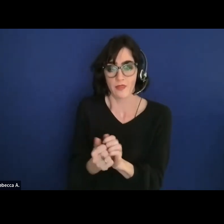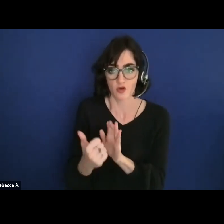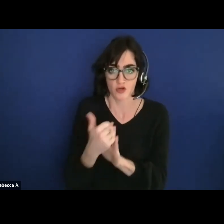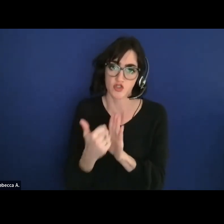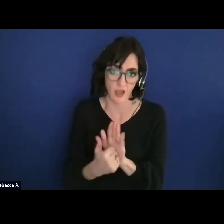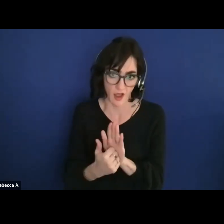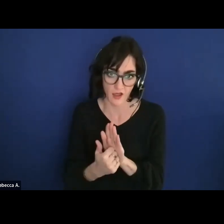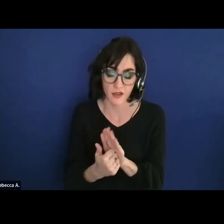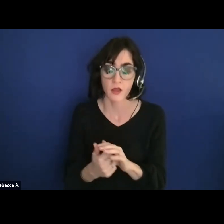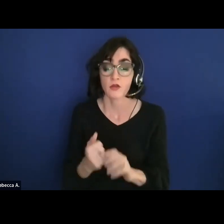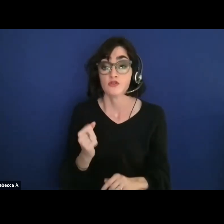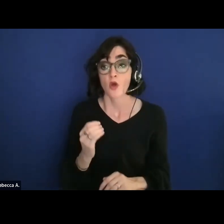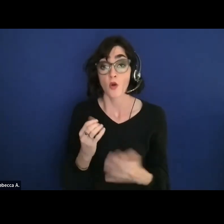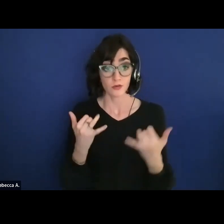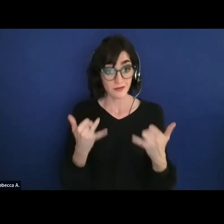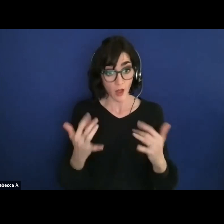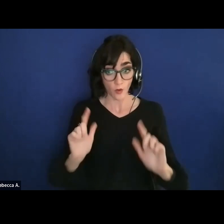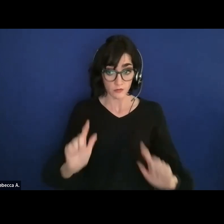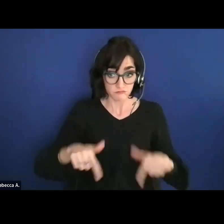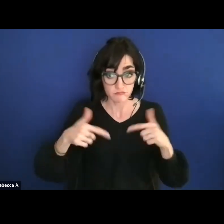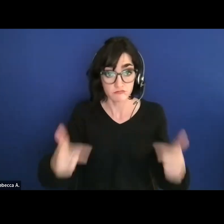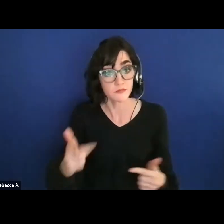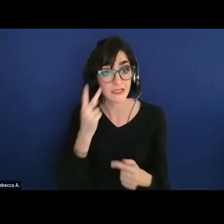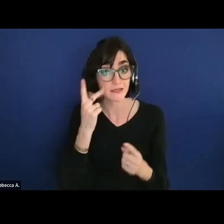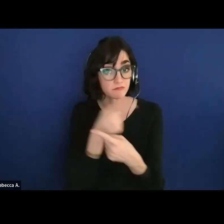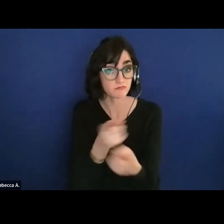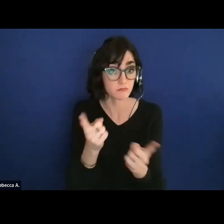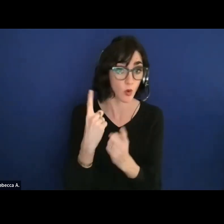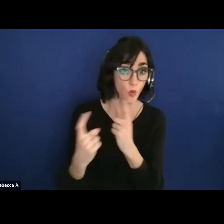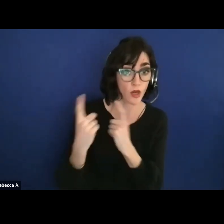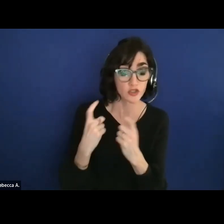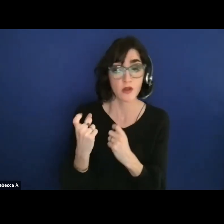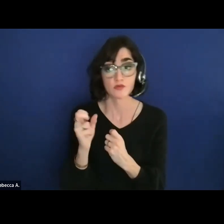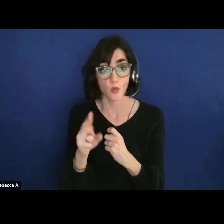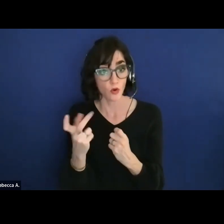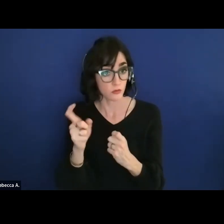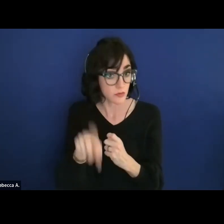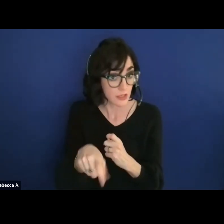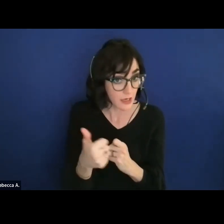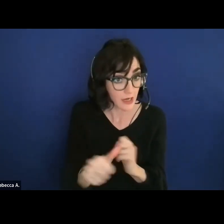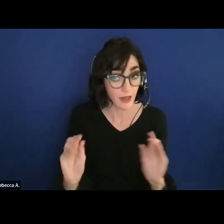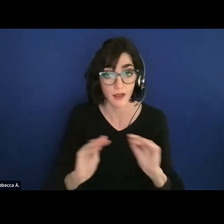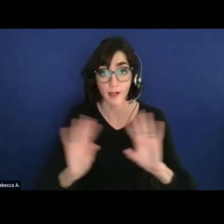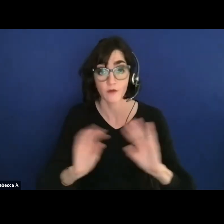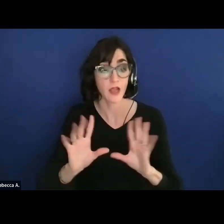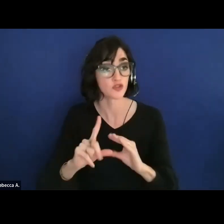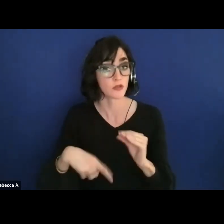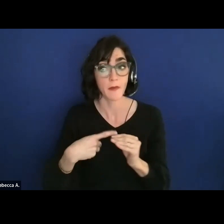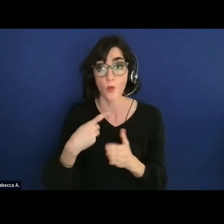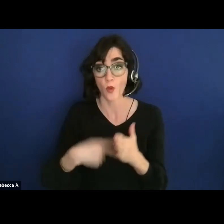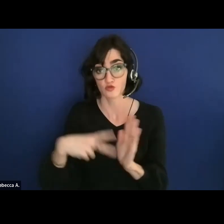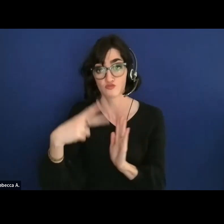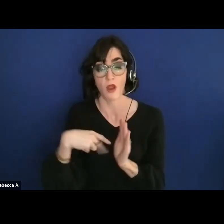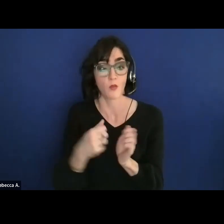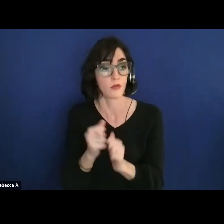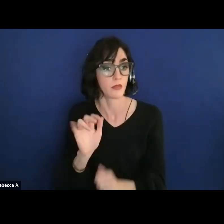for you to ask questions or any clarifications you need based on what you read in that